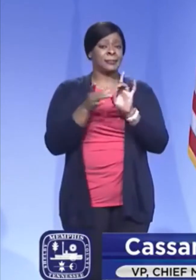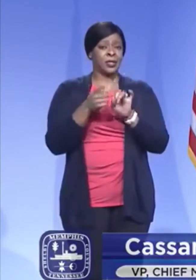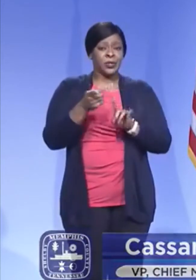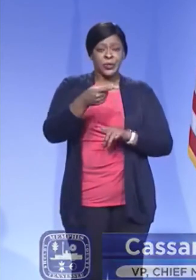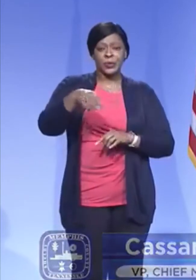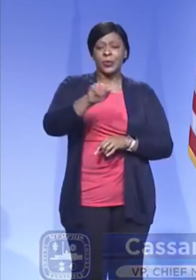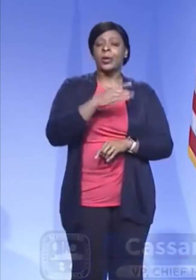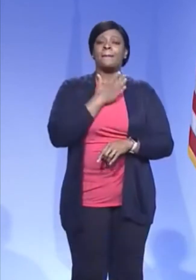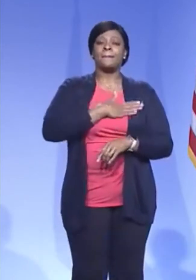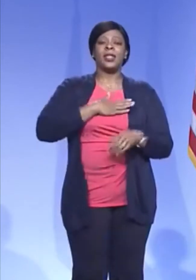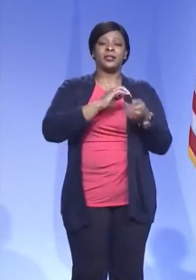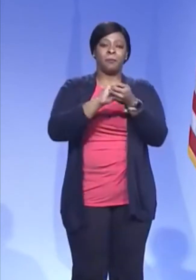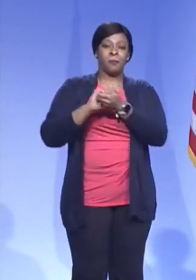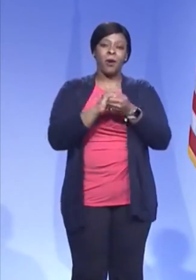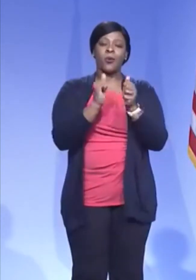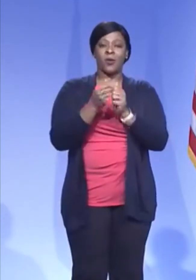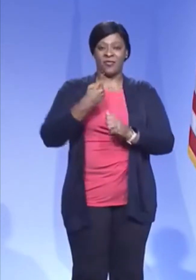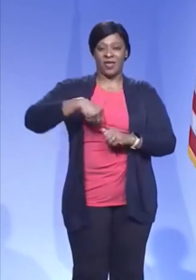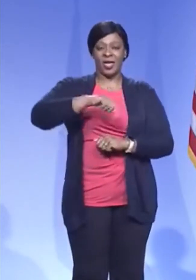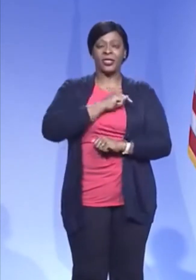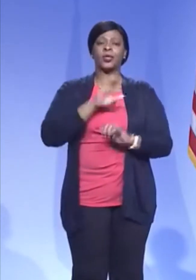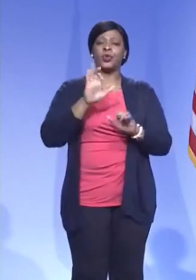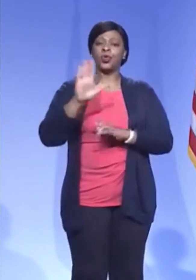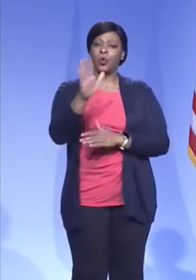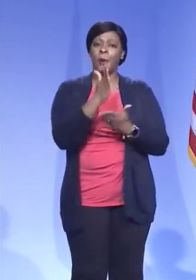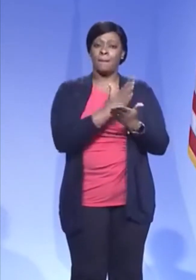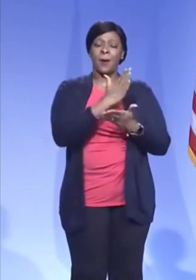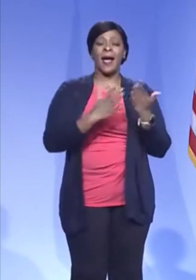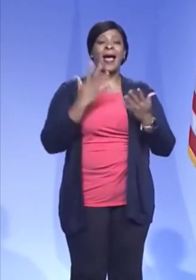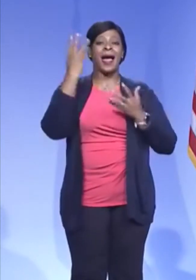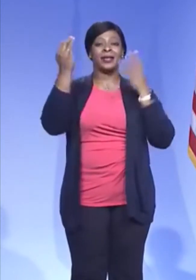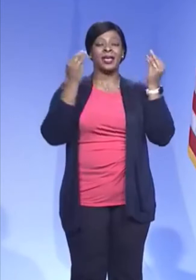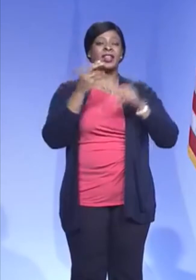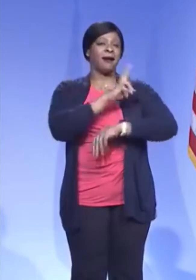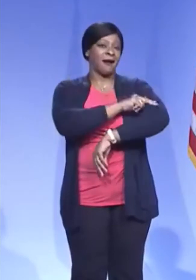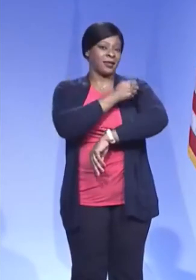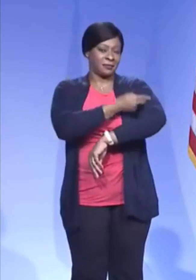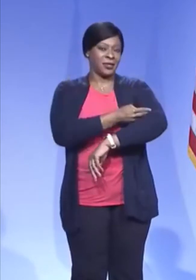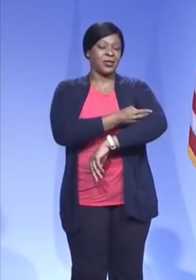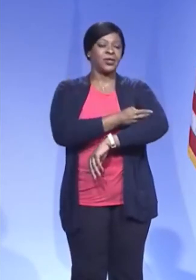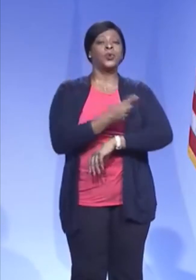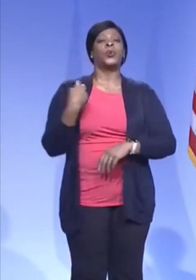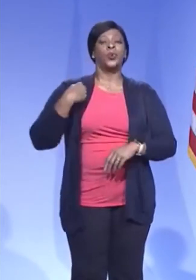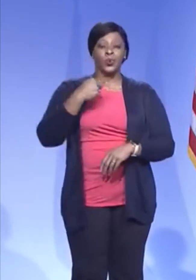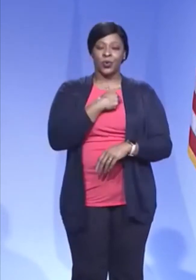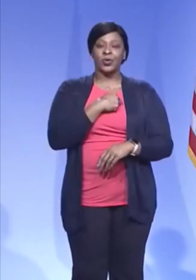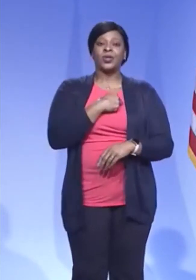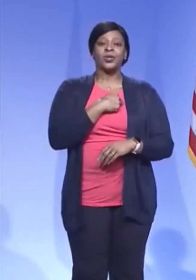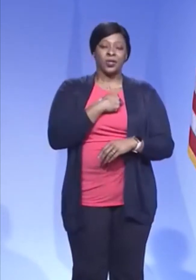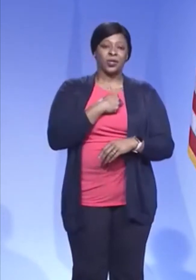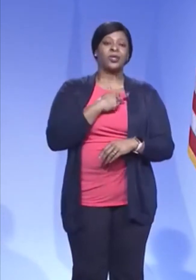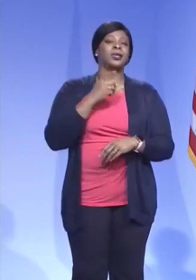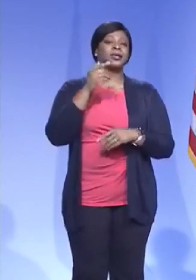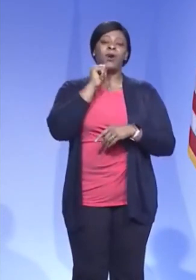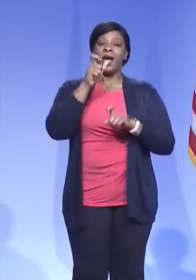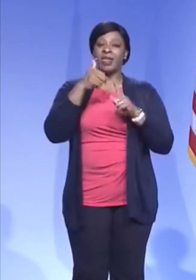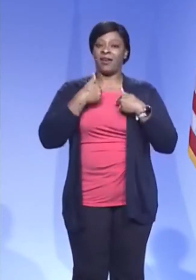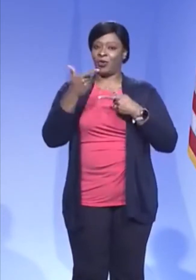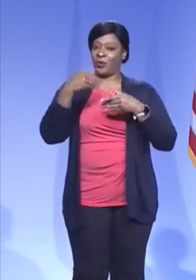is please partner with us and do your part outside of the hospital, and we have you covered inside of the